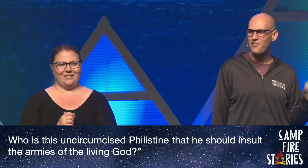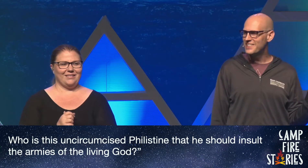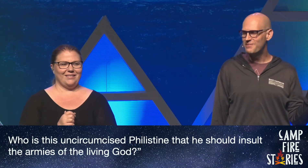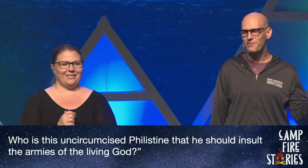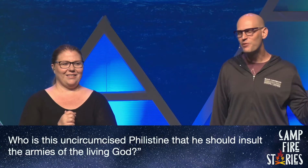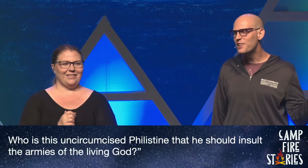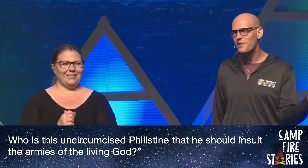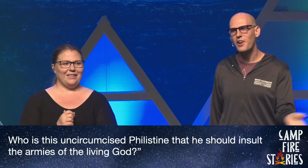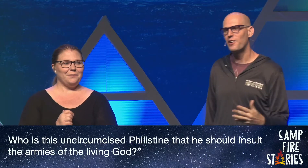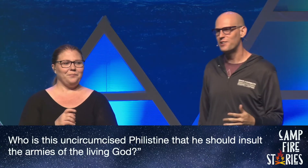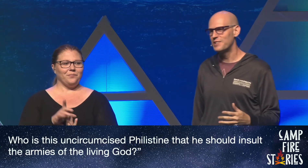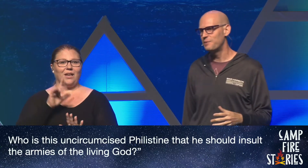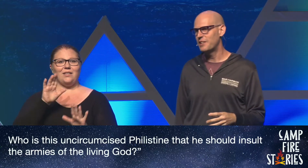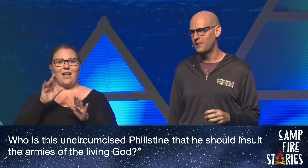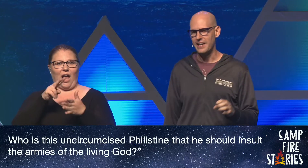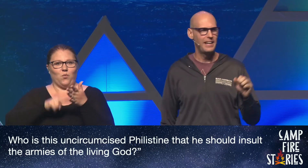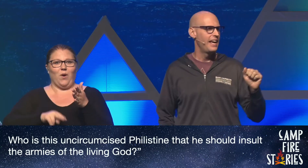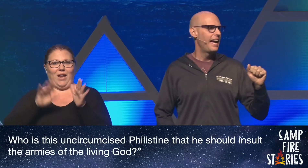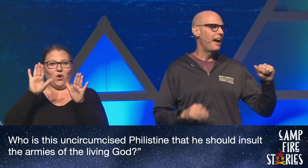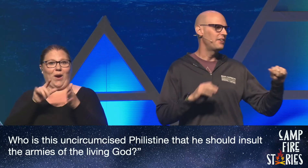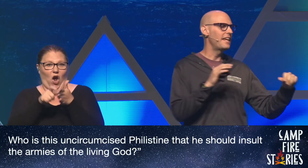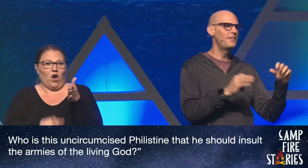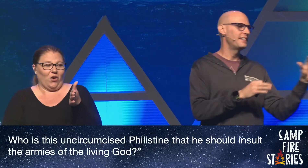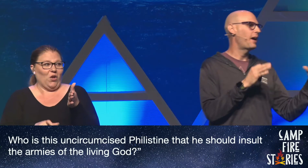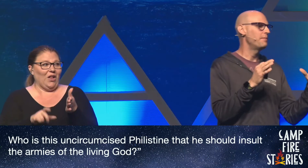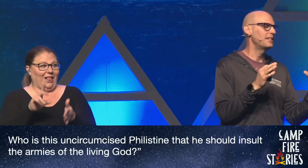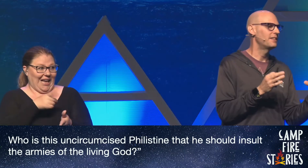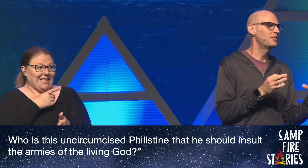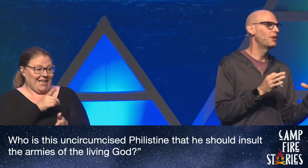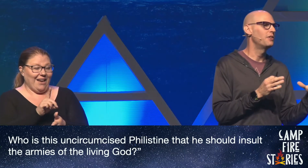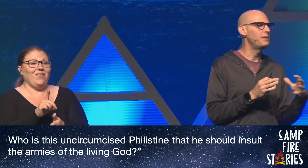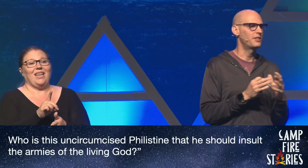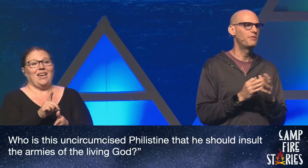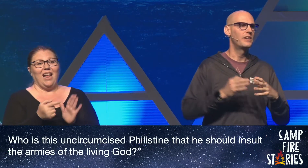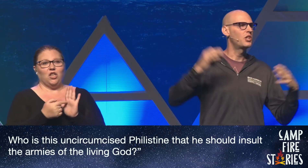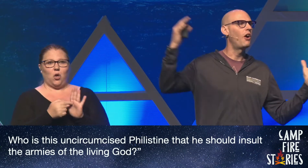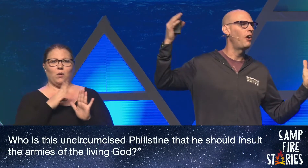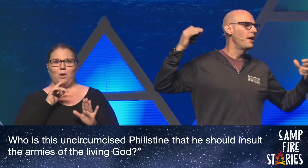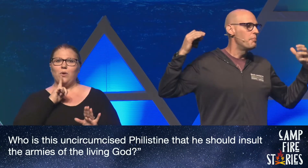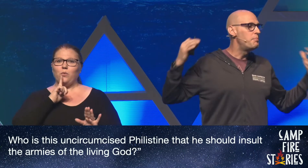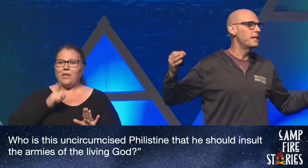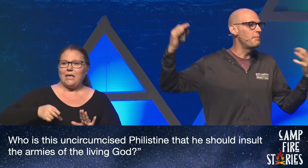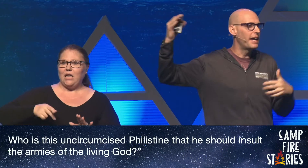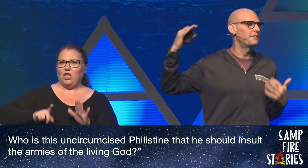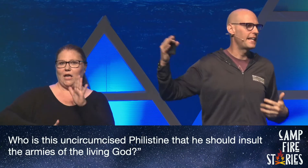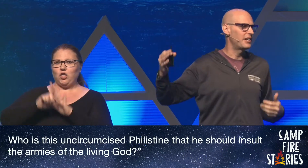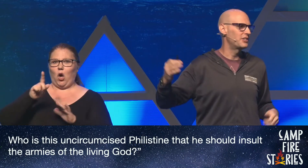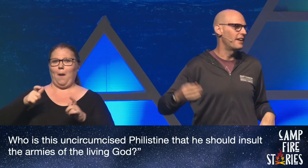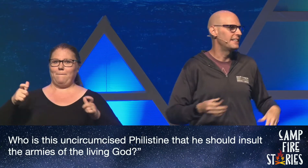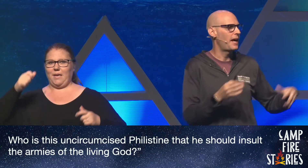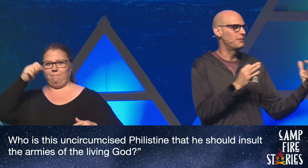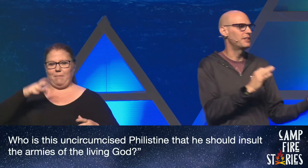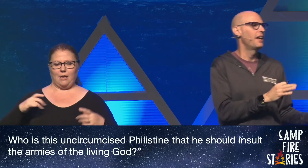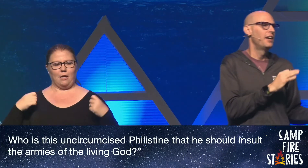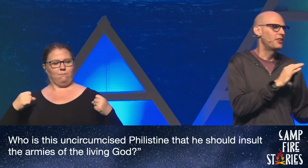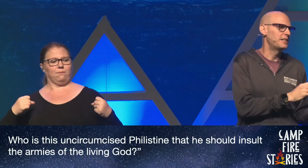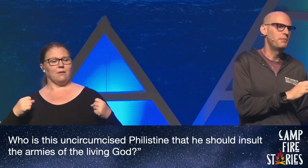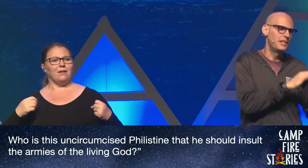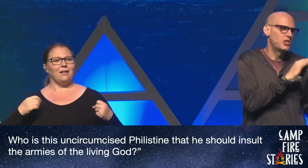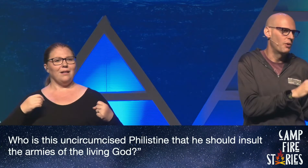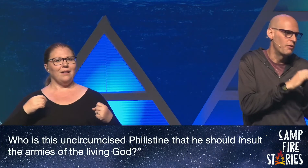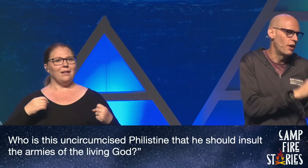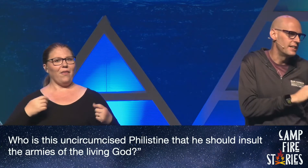I read this really great article this week on how David at times is shown to be this very tall, big man of stature, and at times is